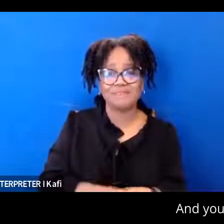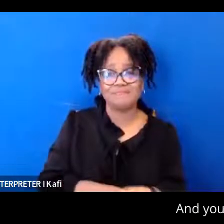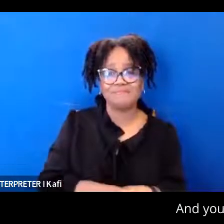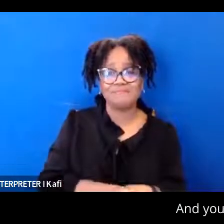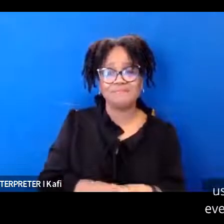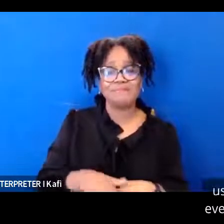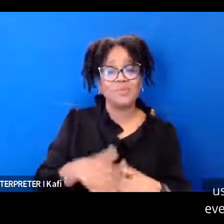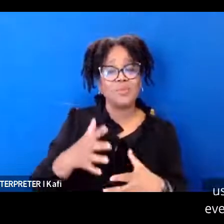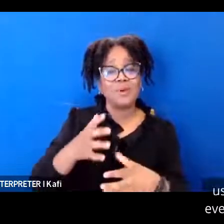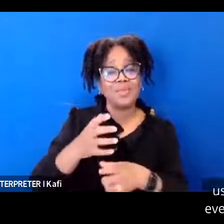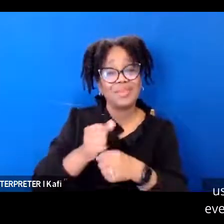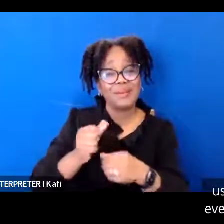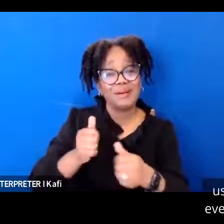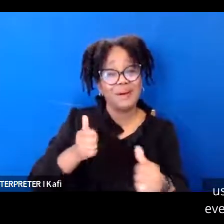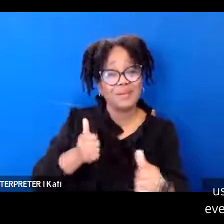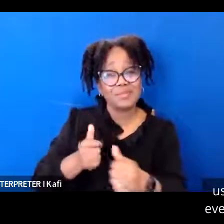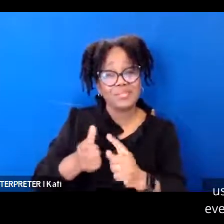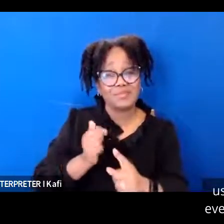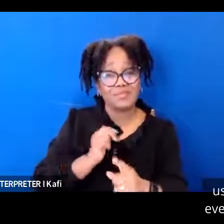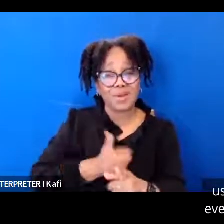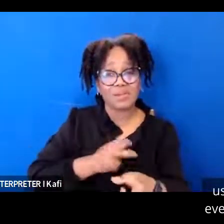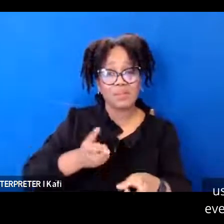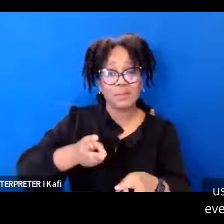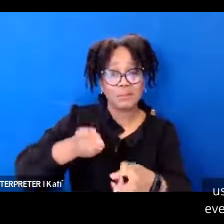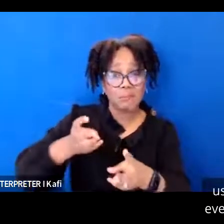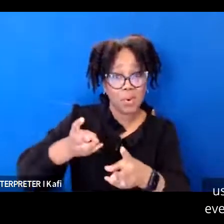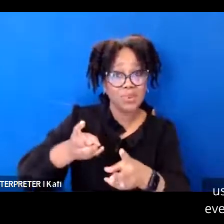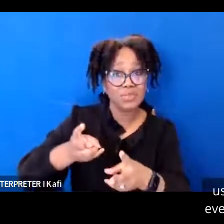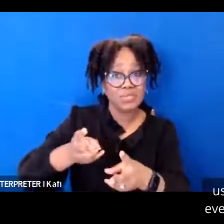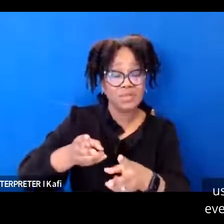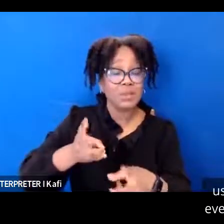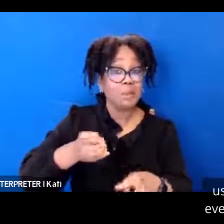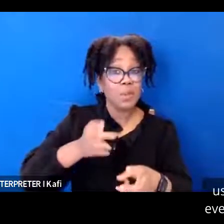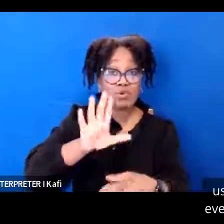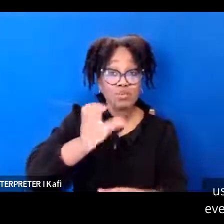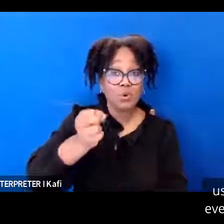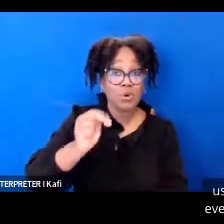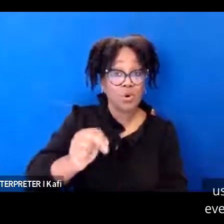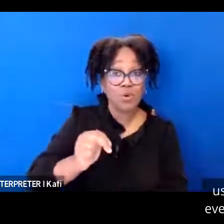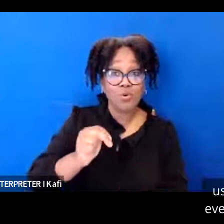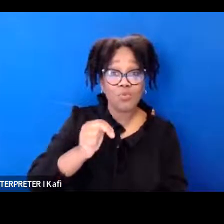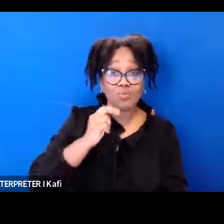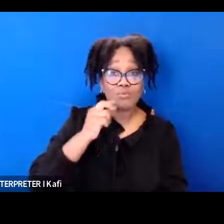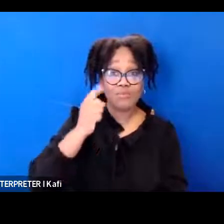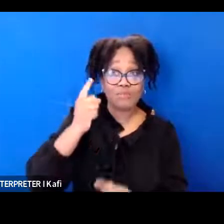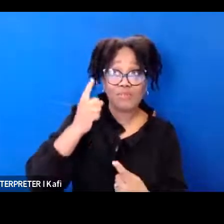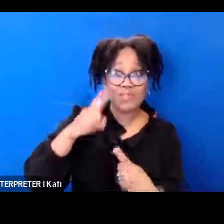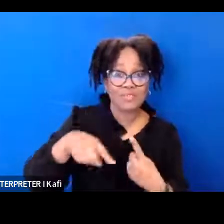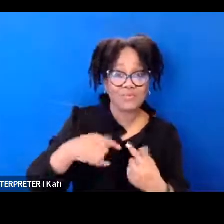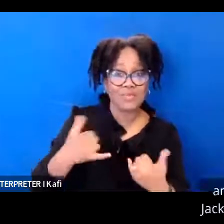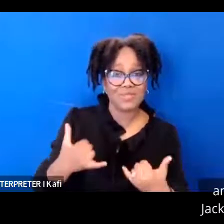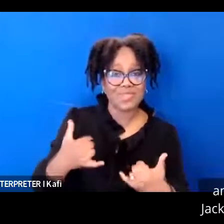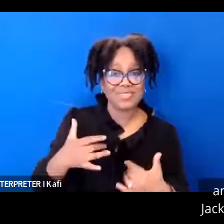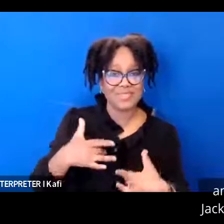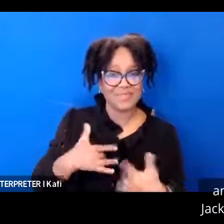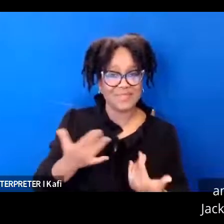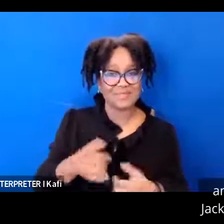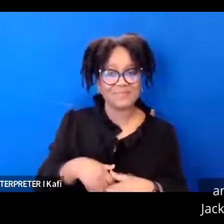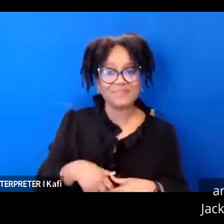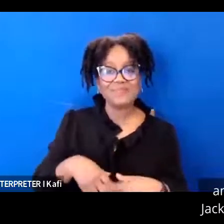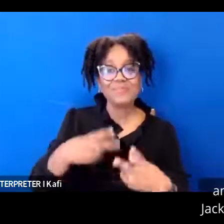yourself using the hashtag for this event hashtag rise with kbj and